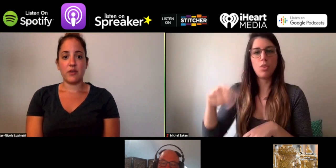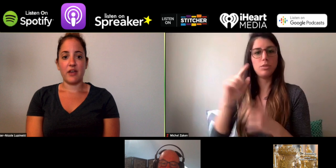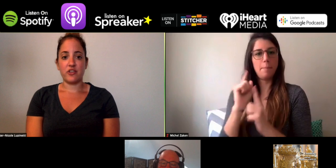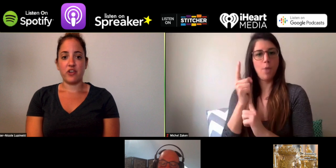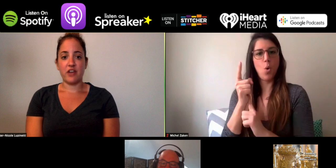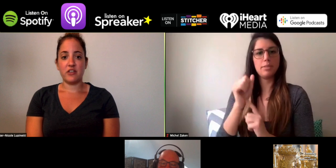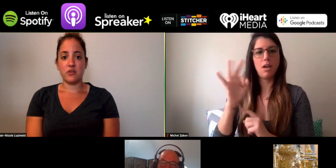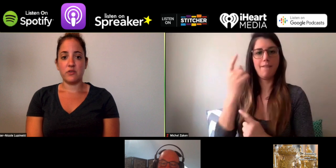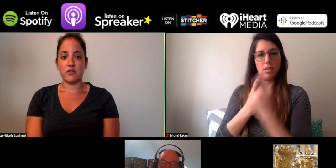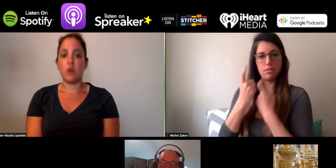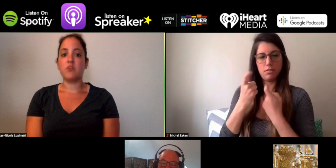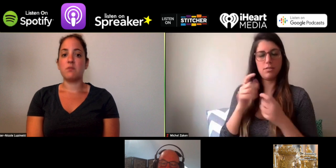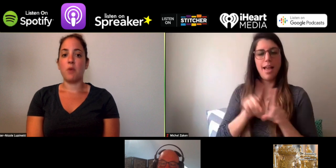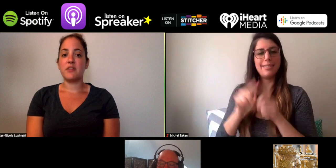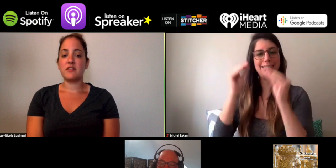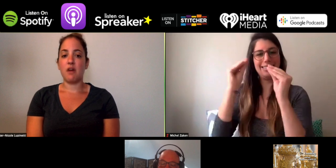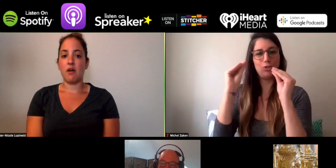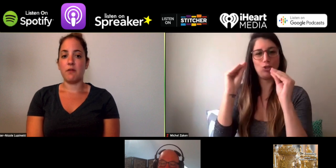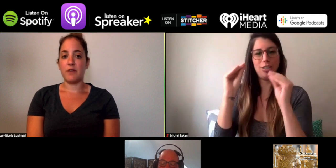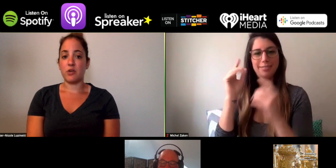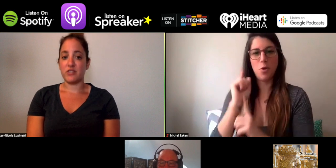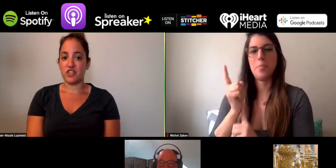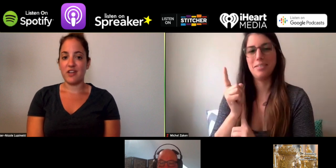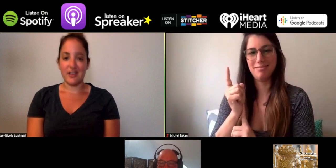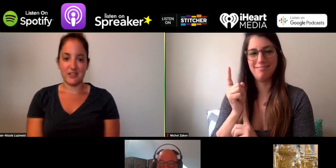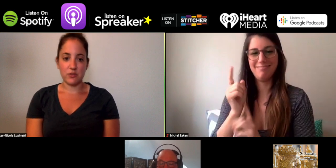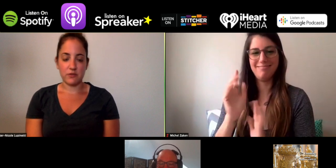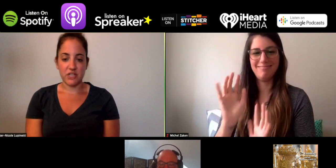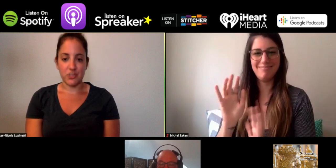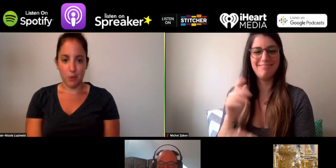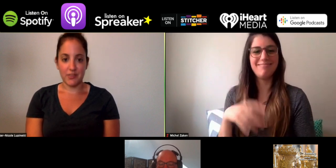So again, trying to use those moments of inquisition as sort of teaching moments.